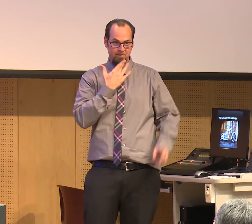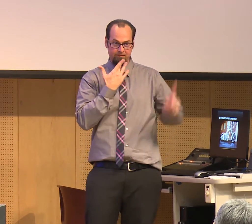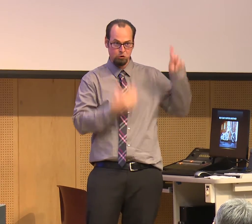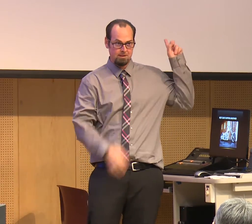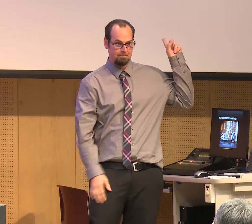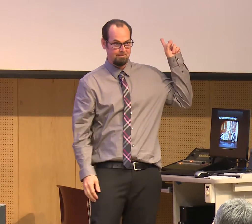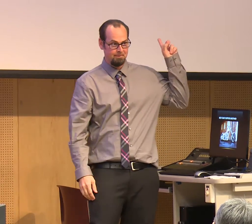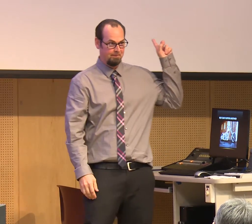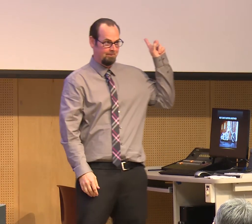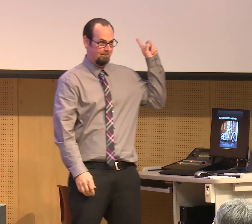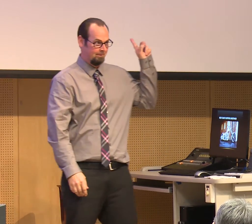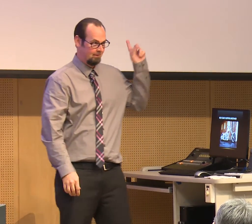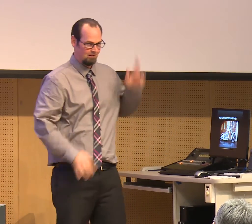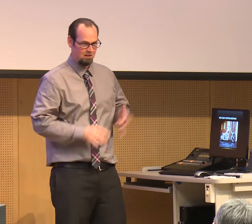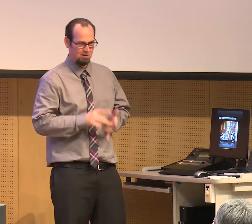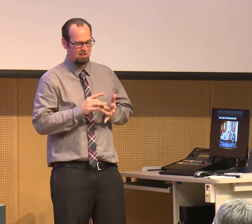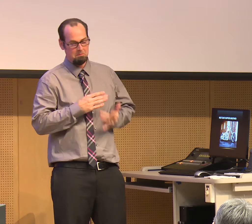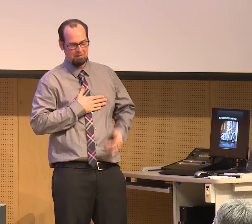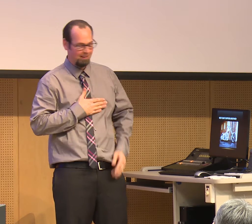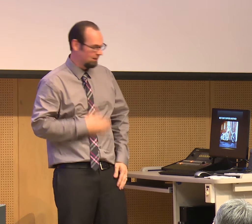This is one of my favorite motorcycles.